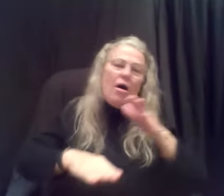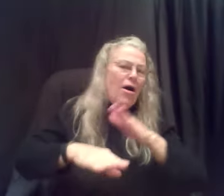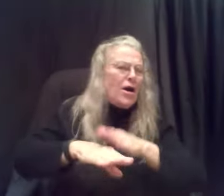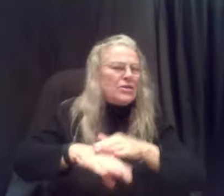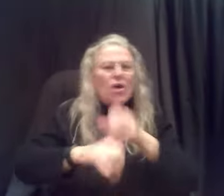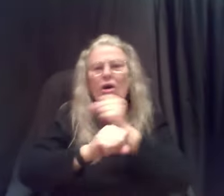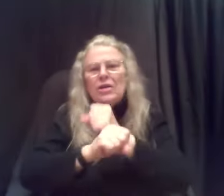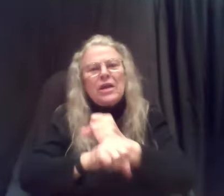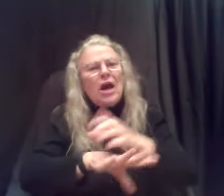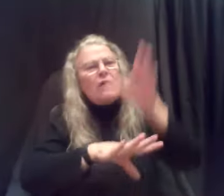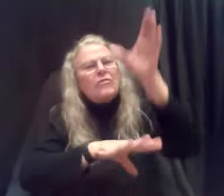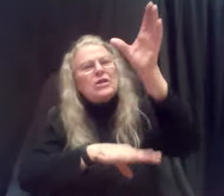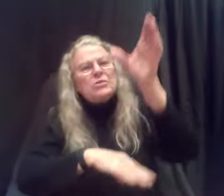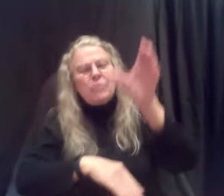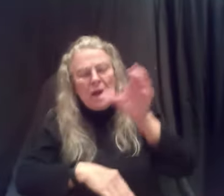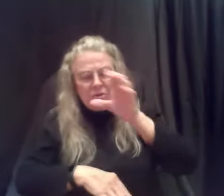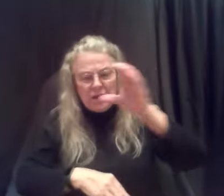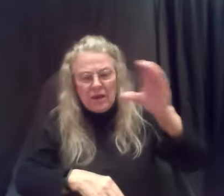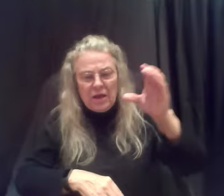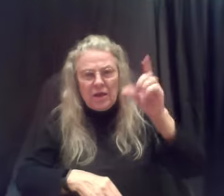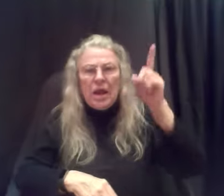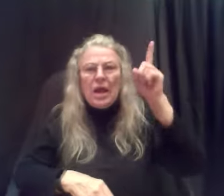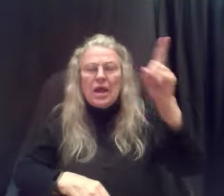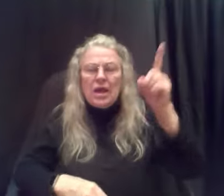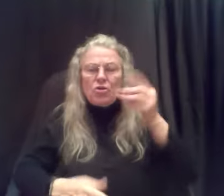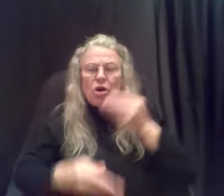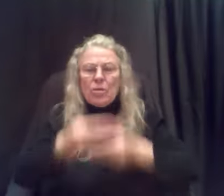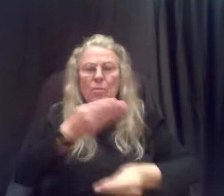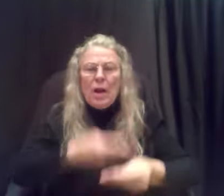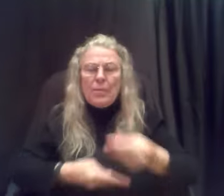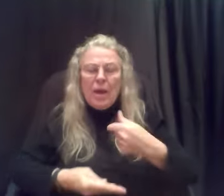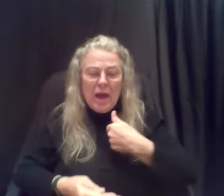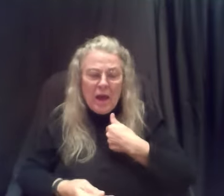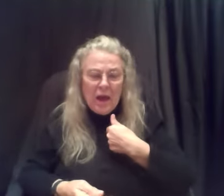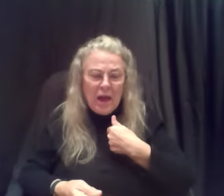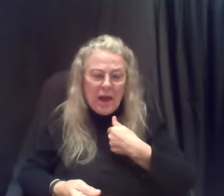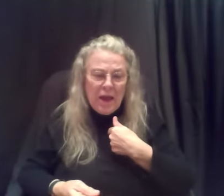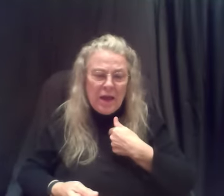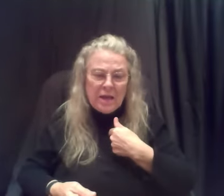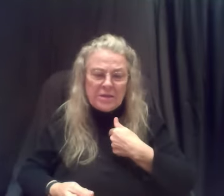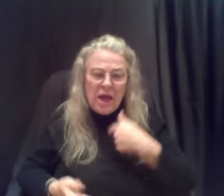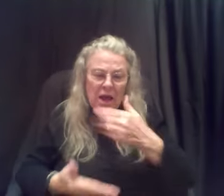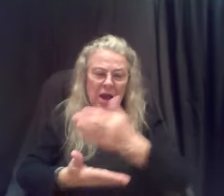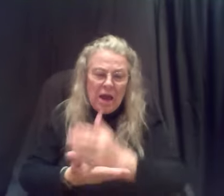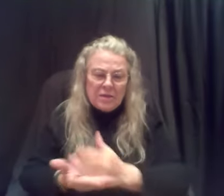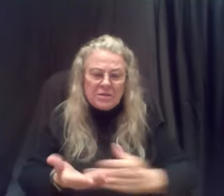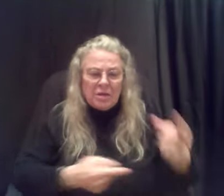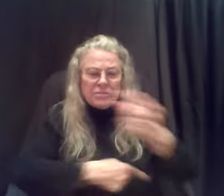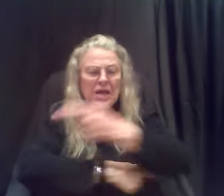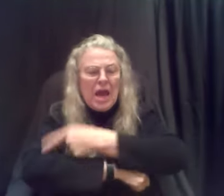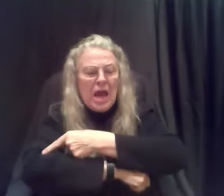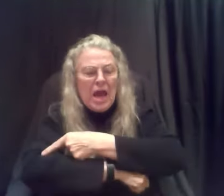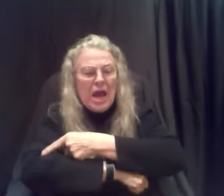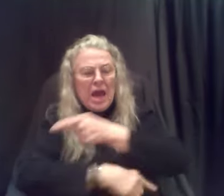Because on Calvary's mountain He took my place, and someday,